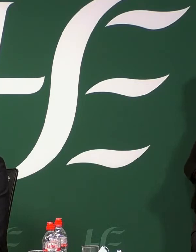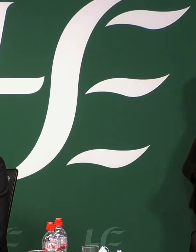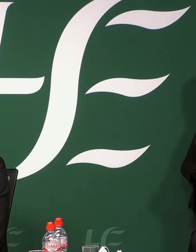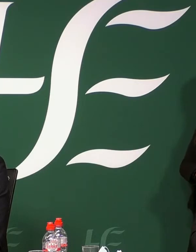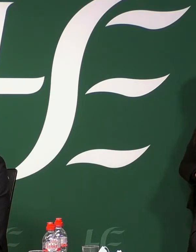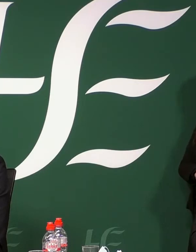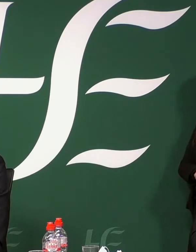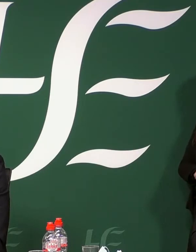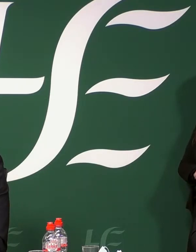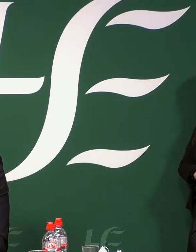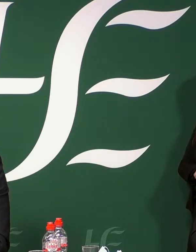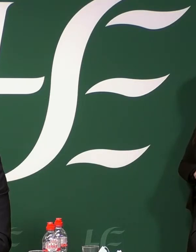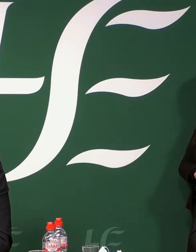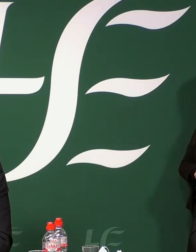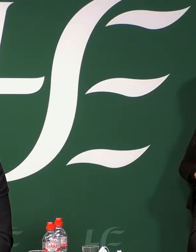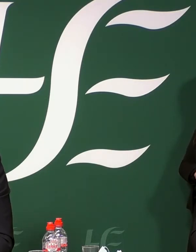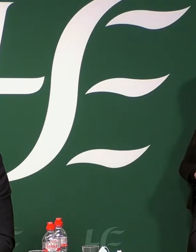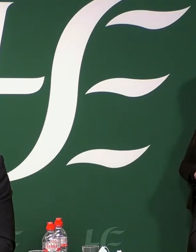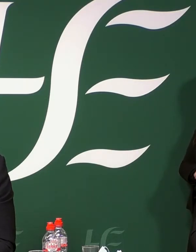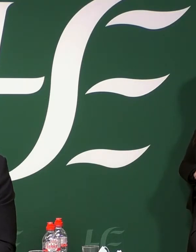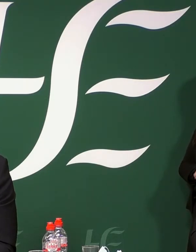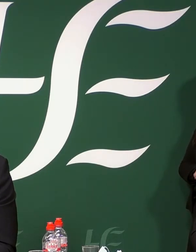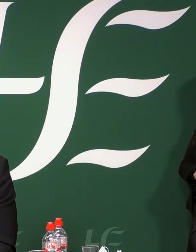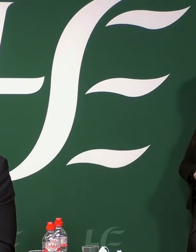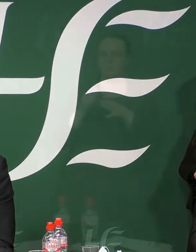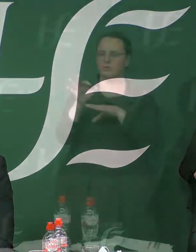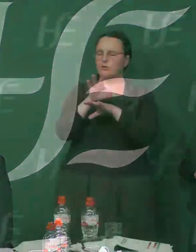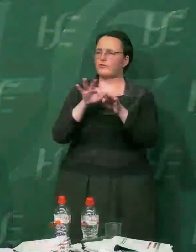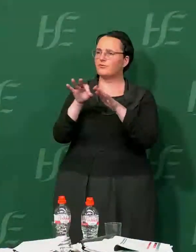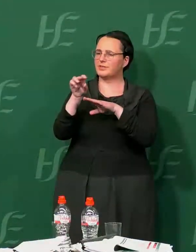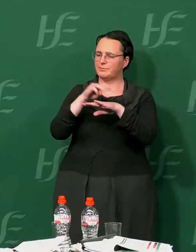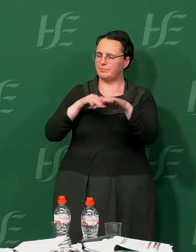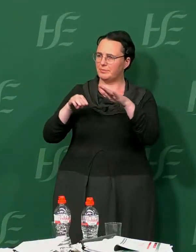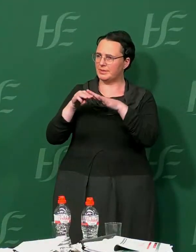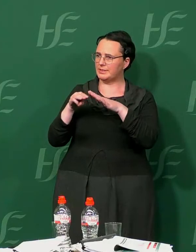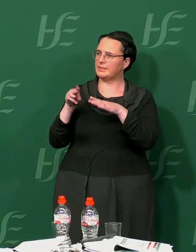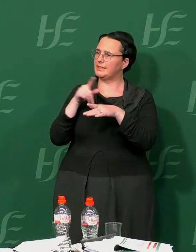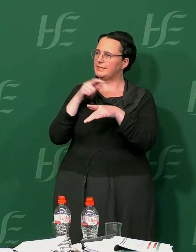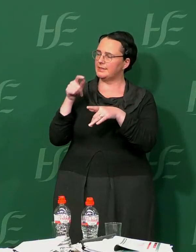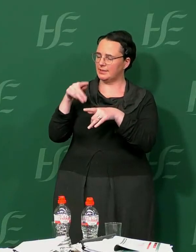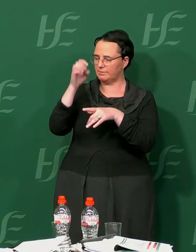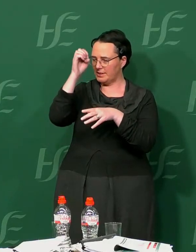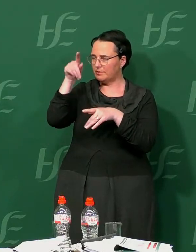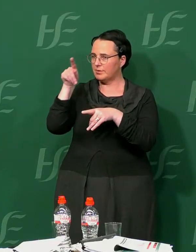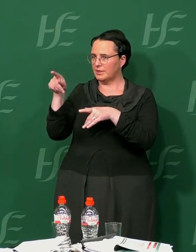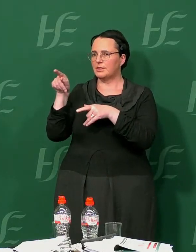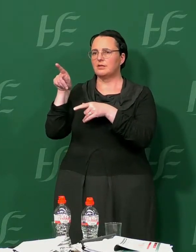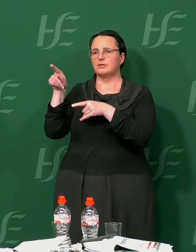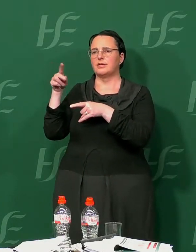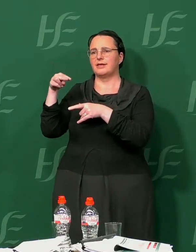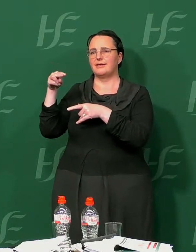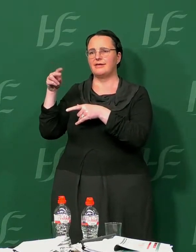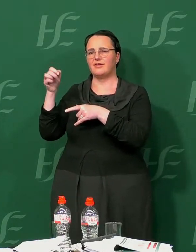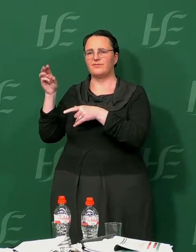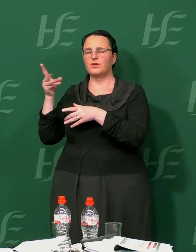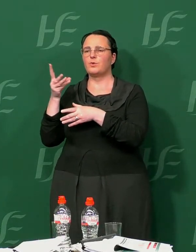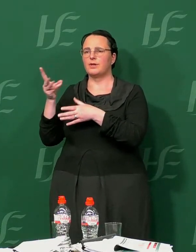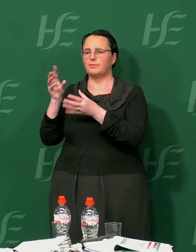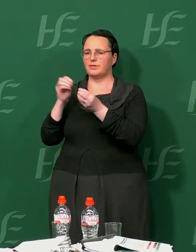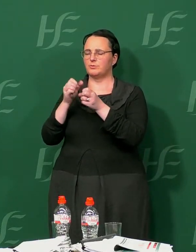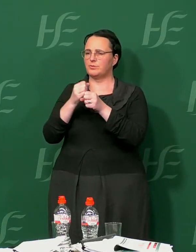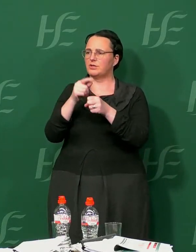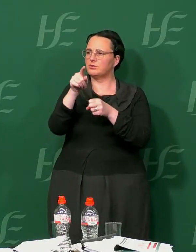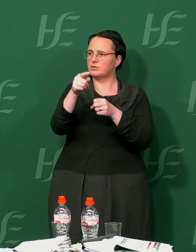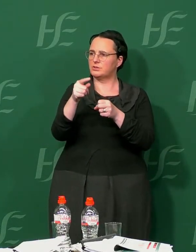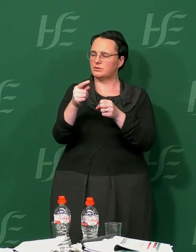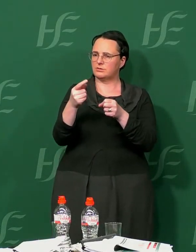Paul, it's been flagged by a couple of government ministers that there could be recommendations from NEFIT on close contacts. What sort of pressure would that